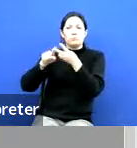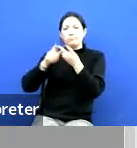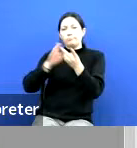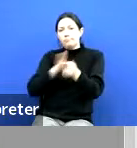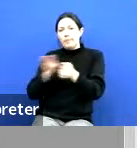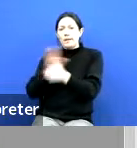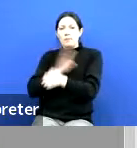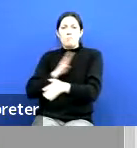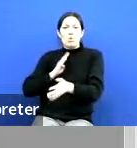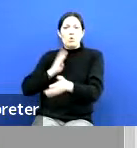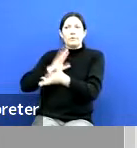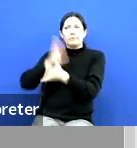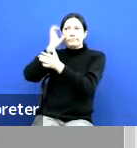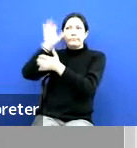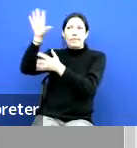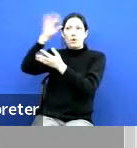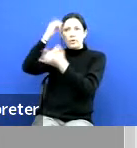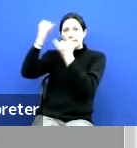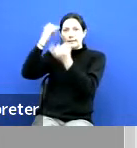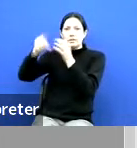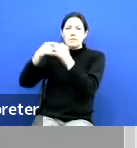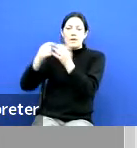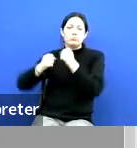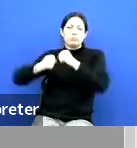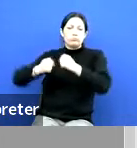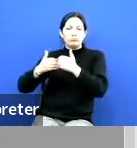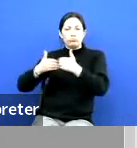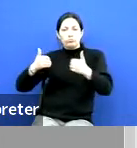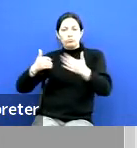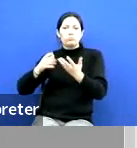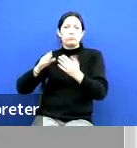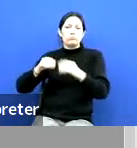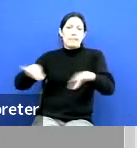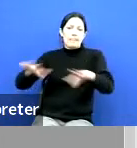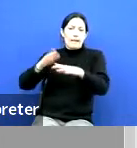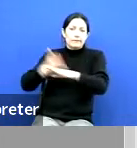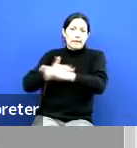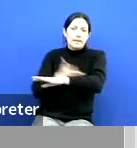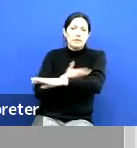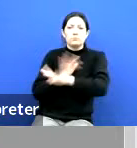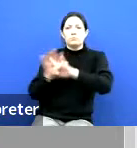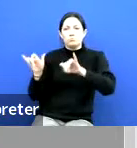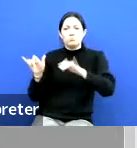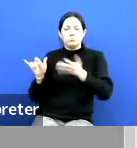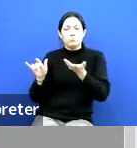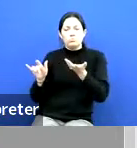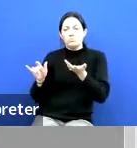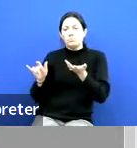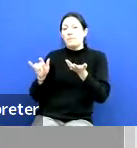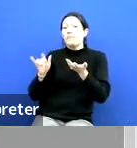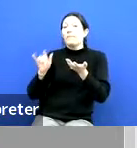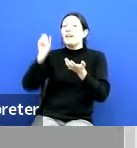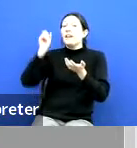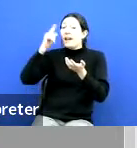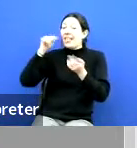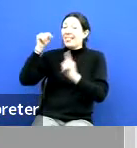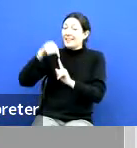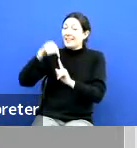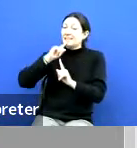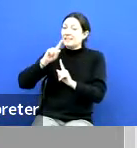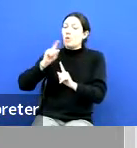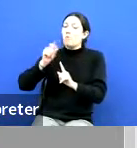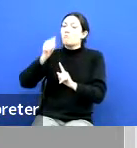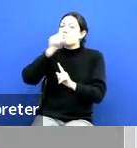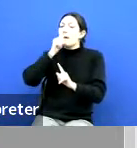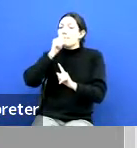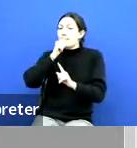and taking on their ideas of separation and the landscaping. This is an all private project, so there's no